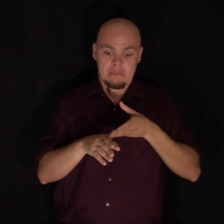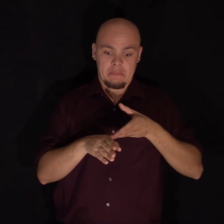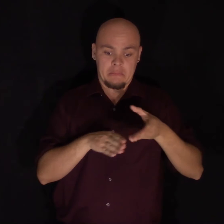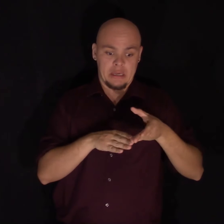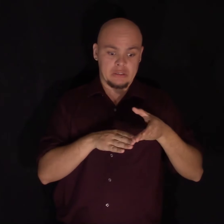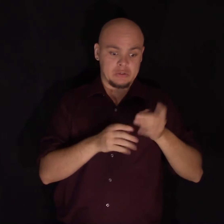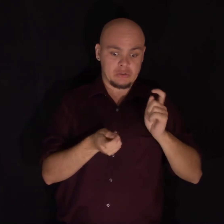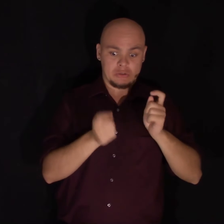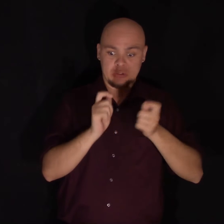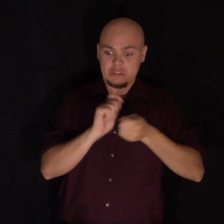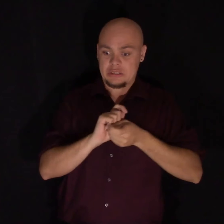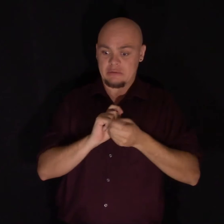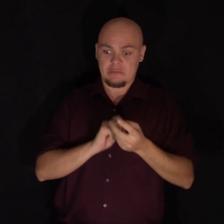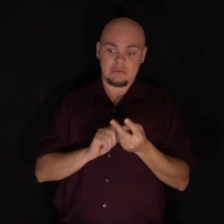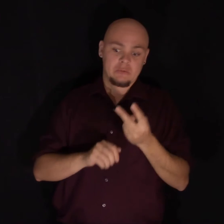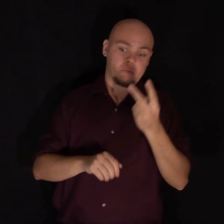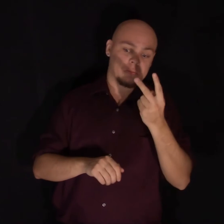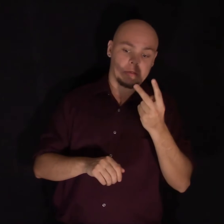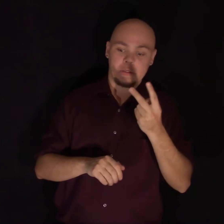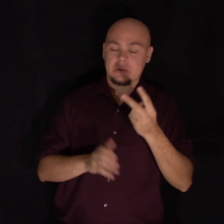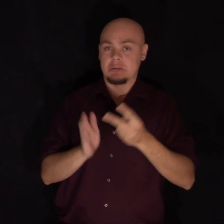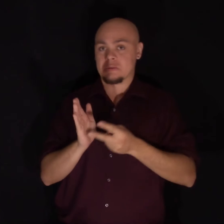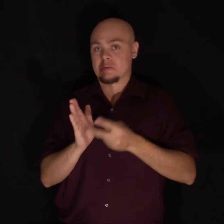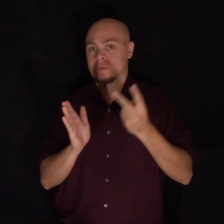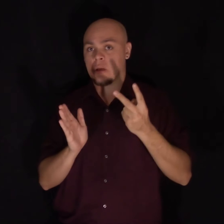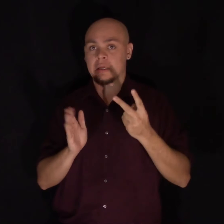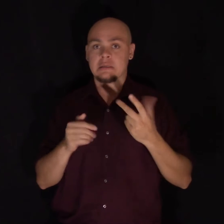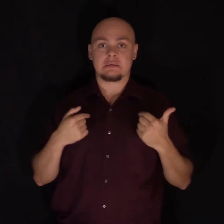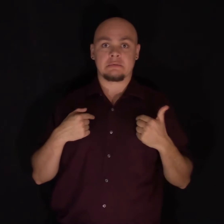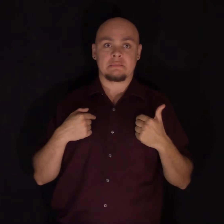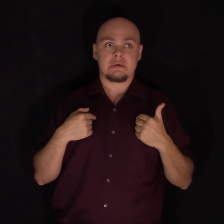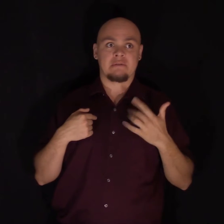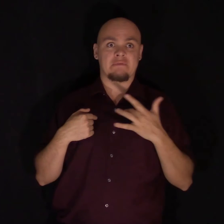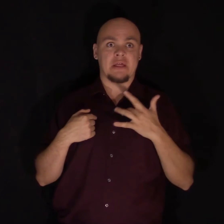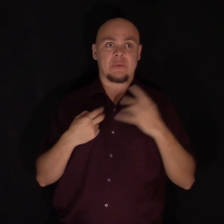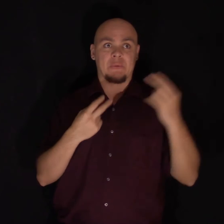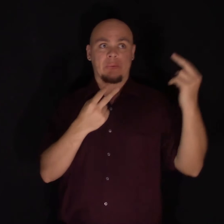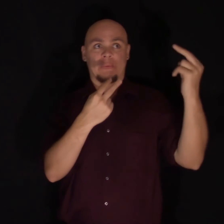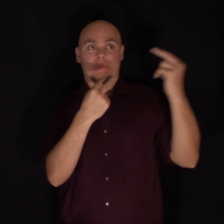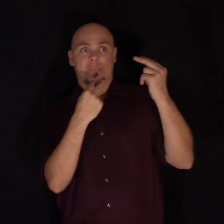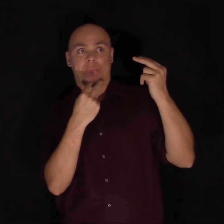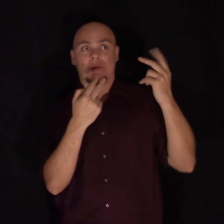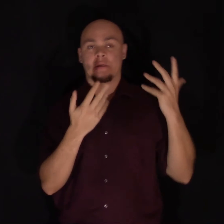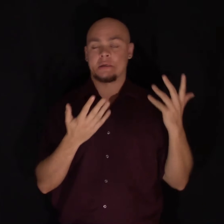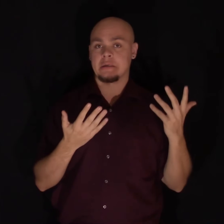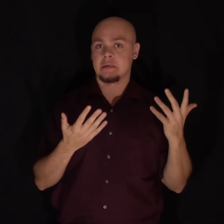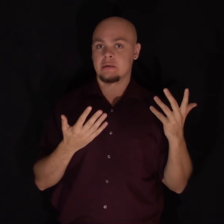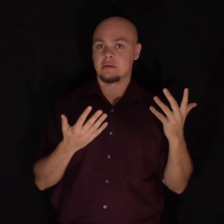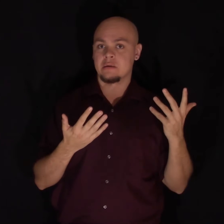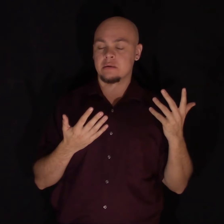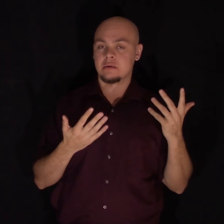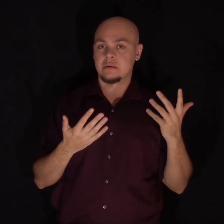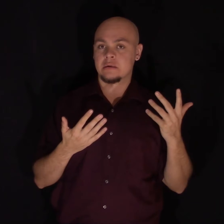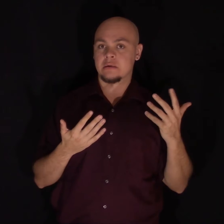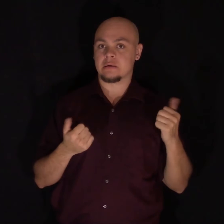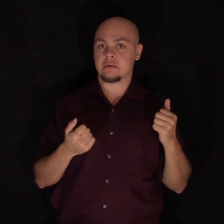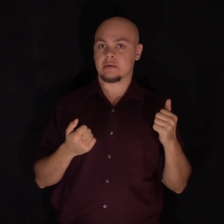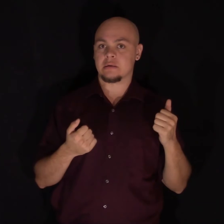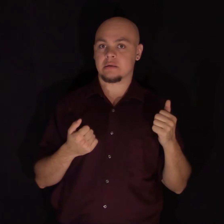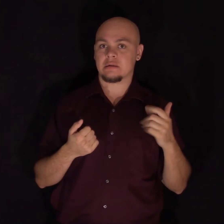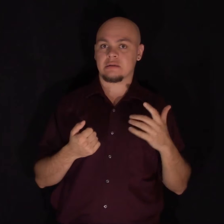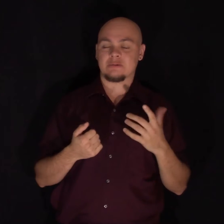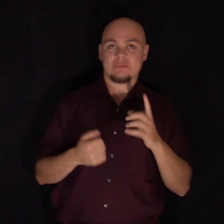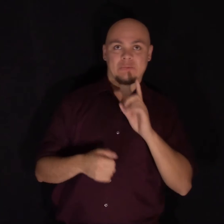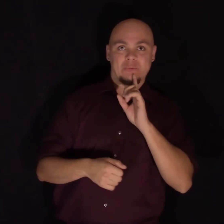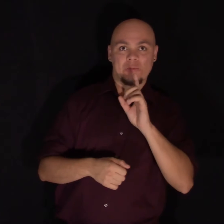not twice. I mean, it was like just intimidating, right? And this compelling, this